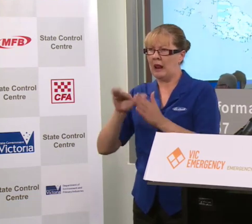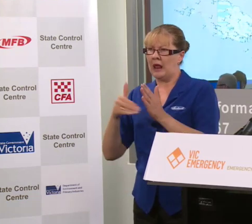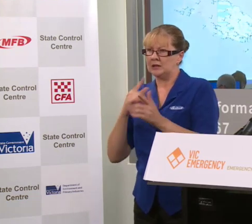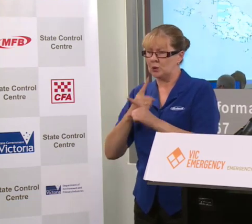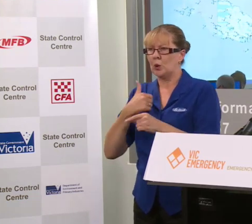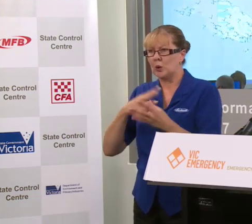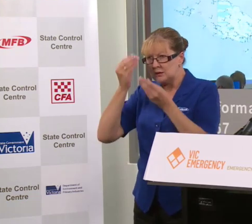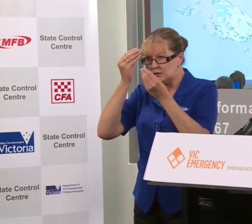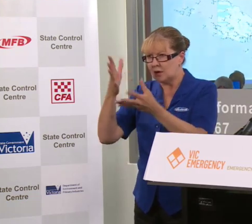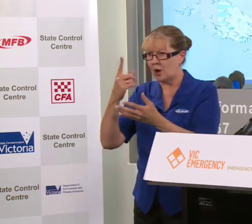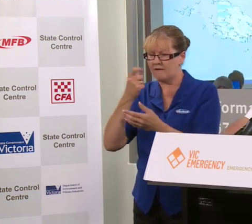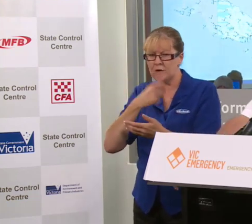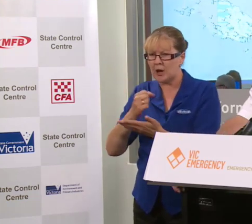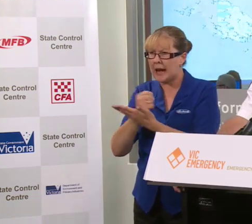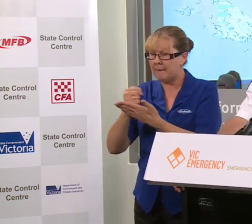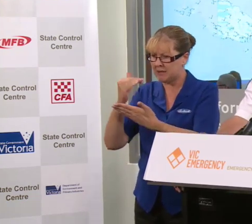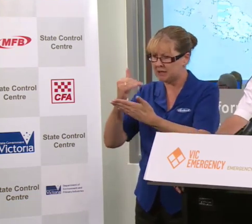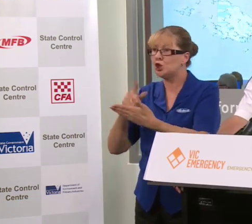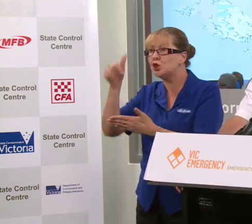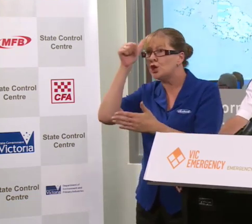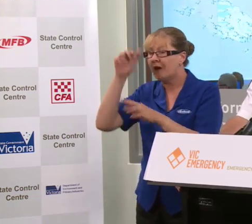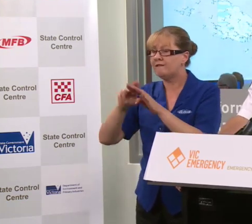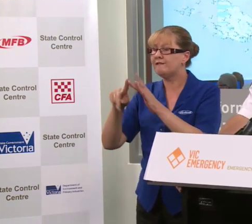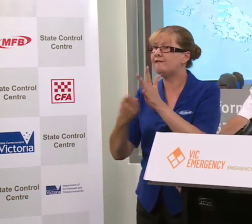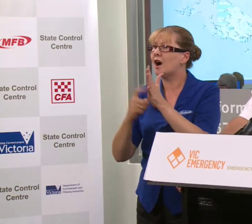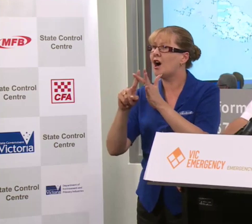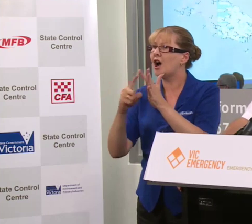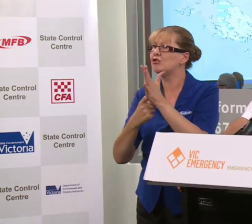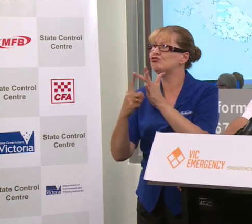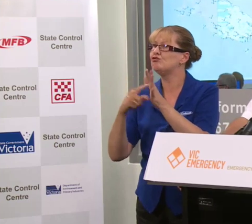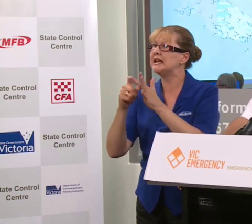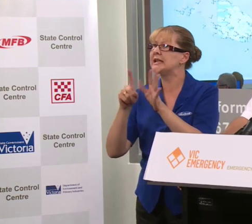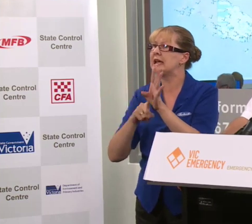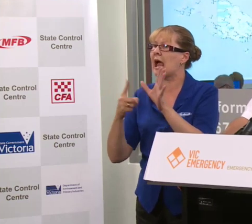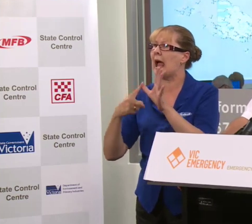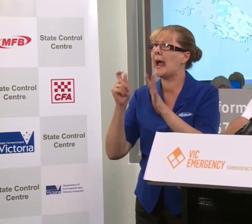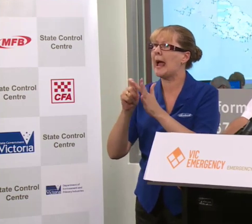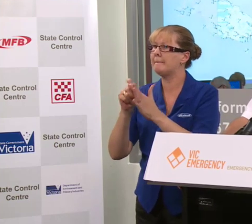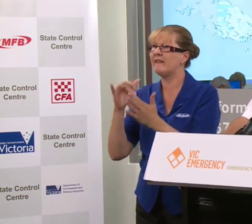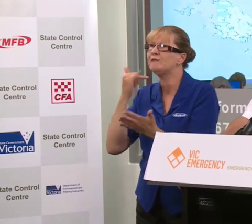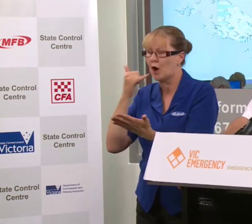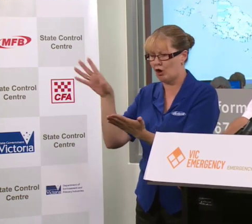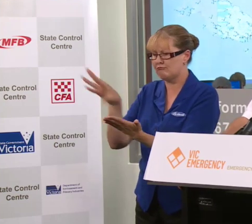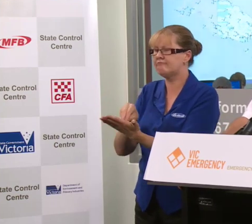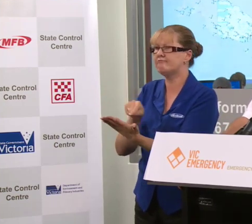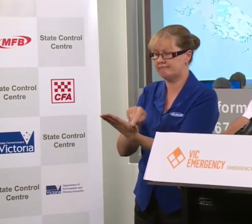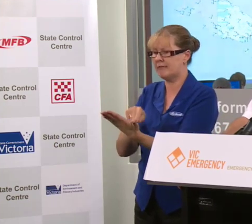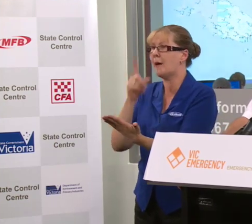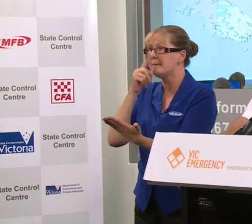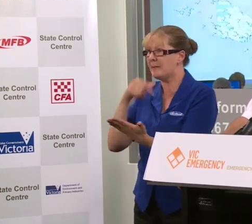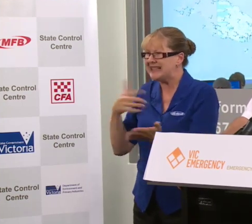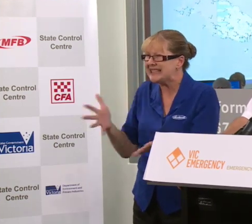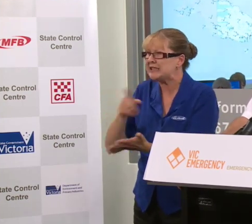you. The Fire Ready app is one of the methods of how we encourage Victorians to access information